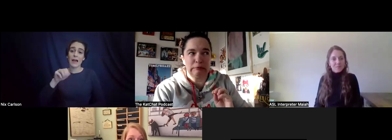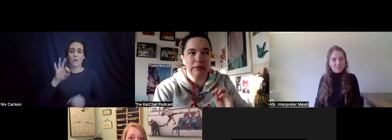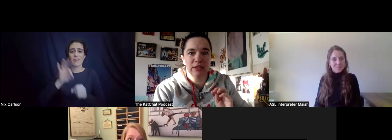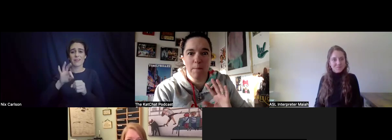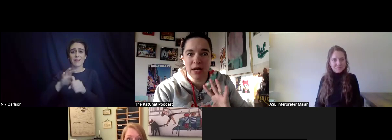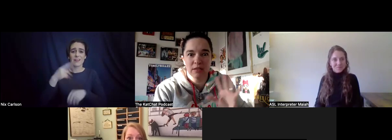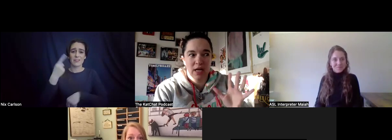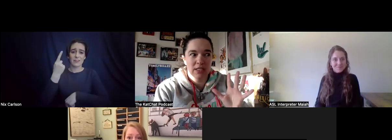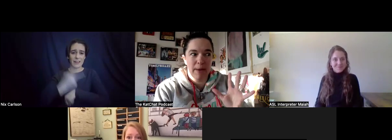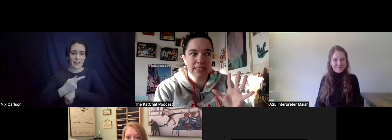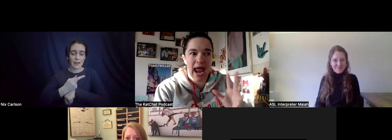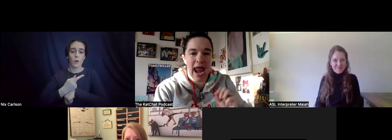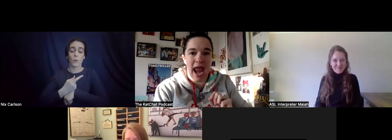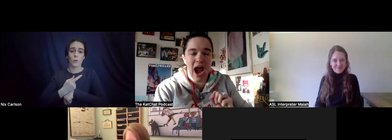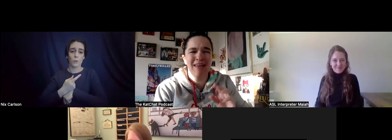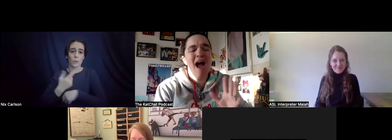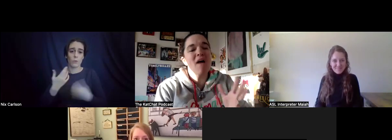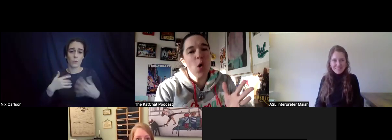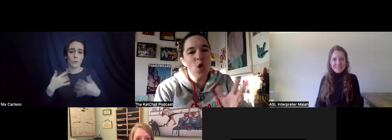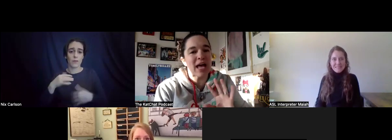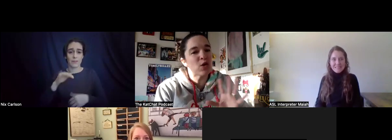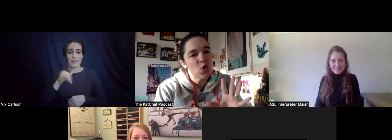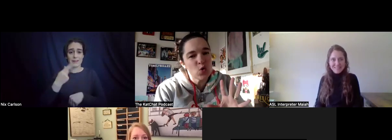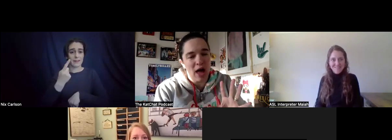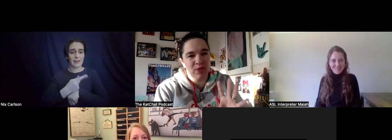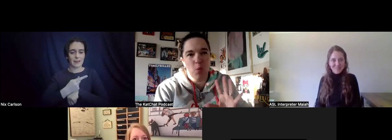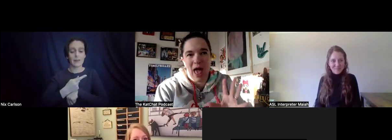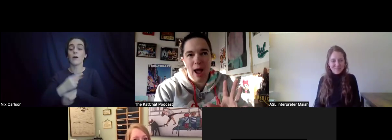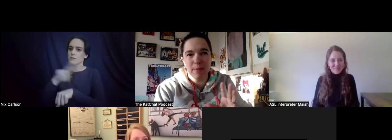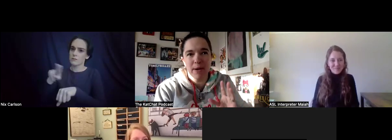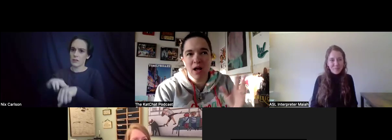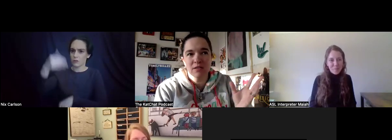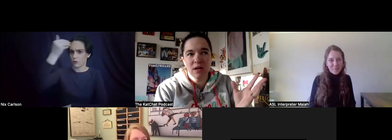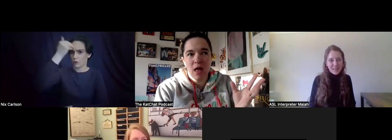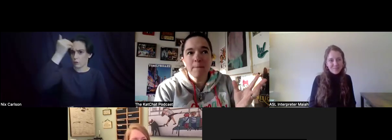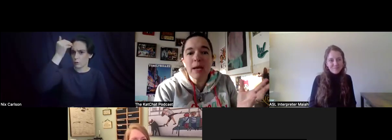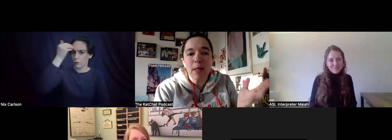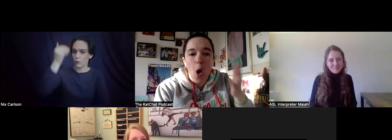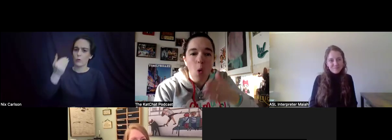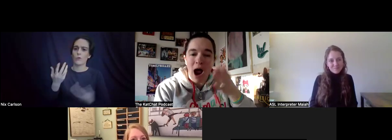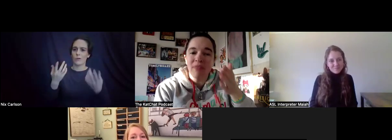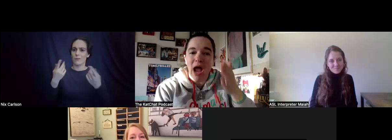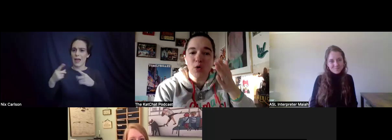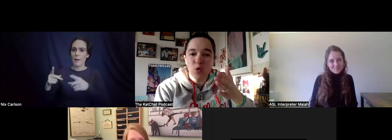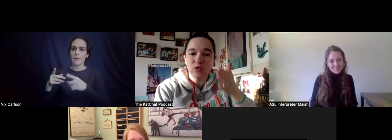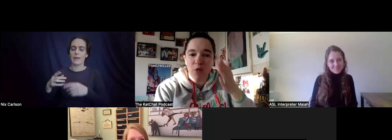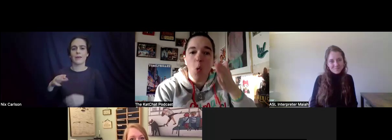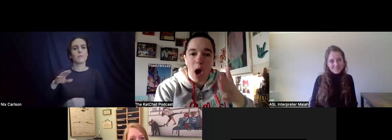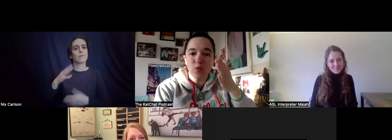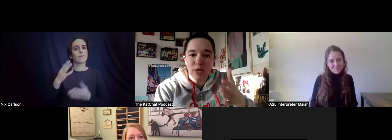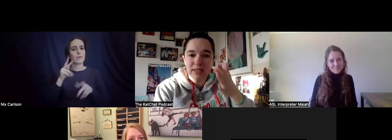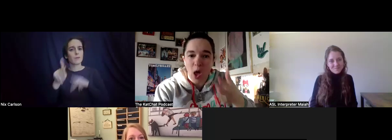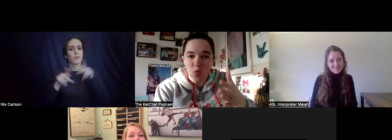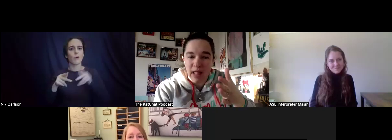That was that, because Oh, the big day, and of course I knew nothing would happen because people go on that cruise